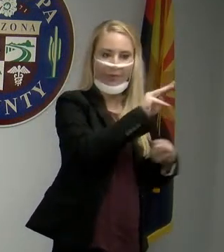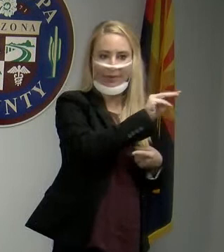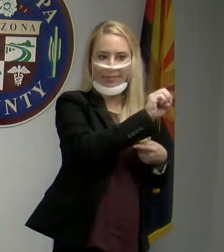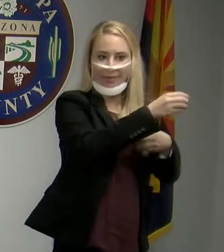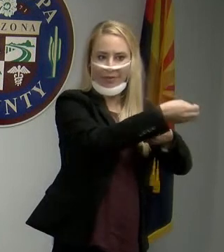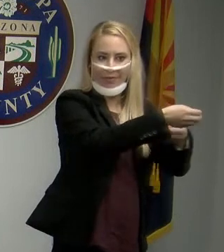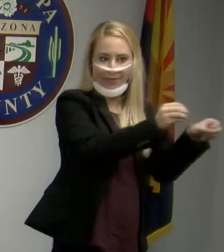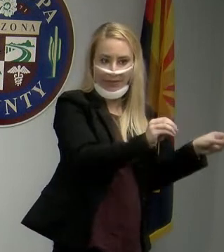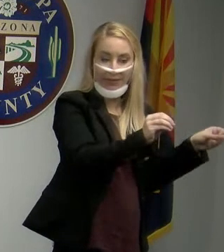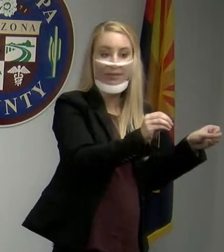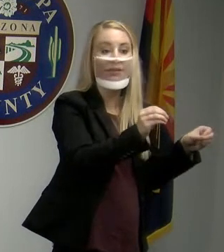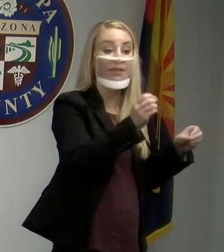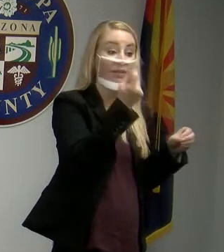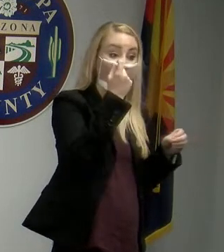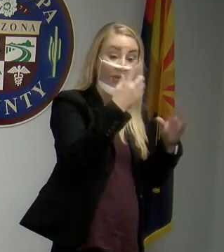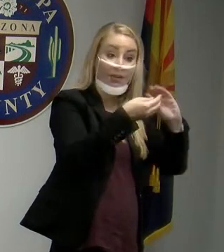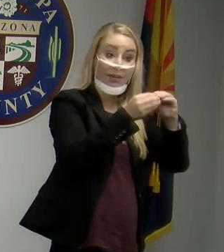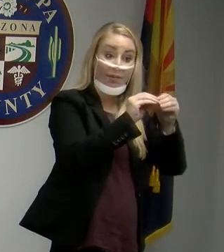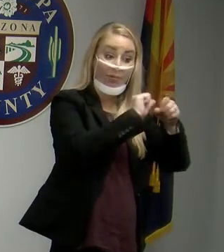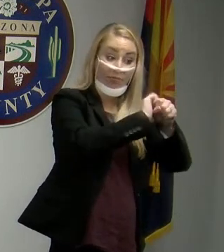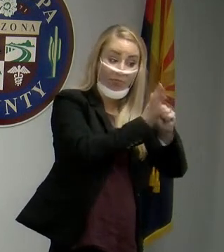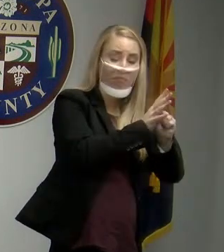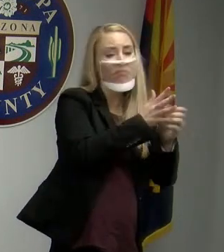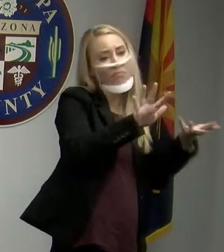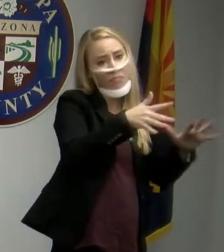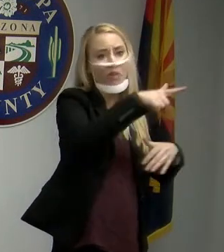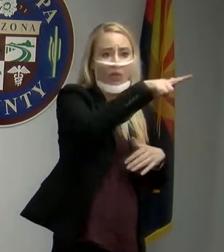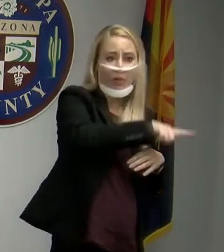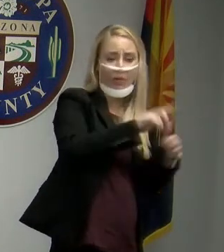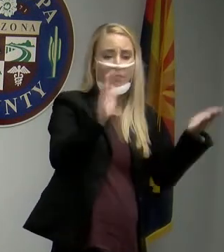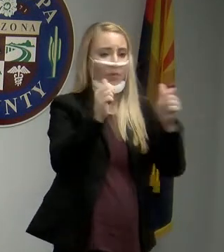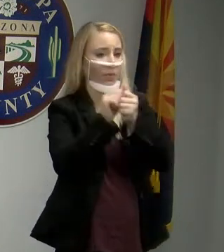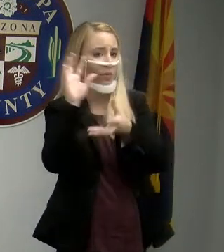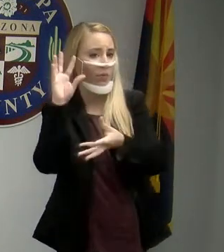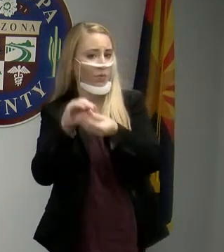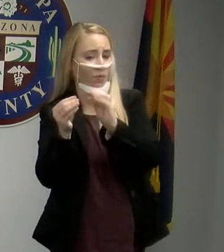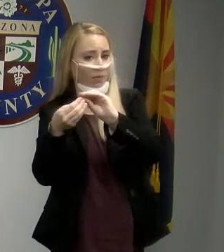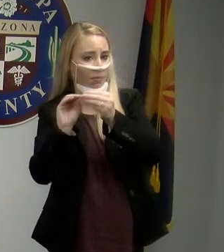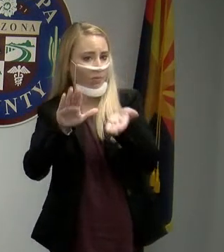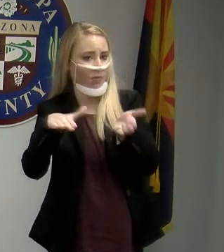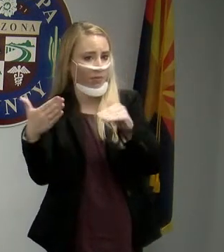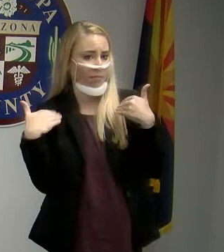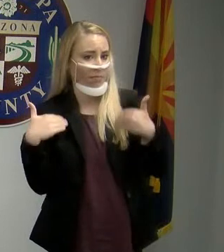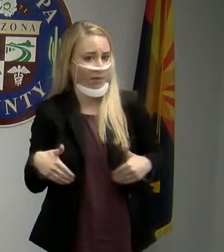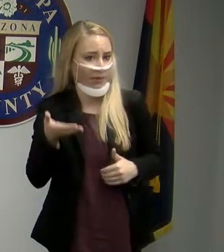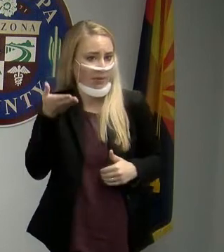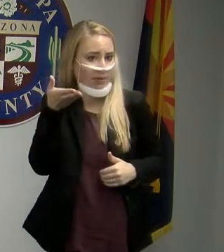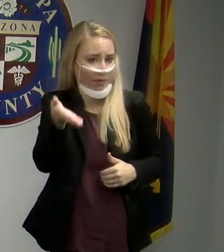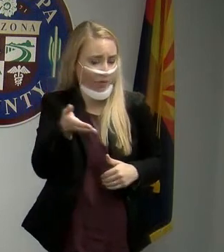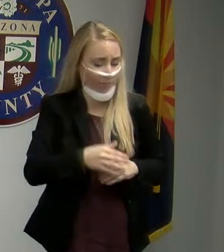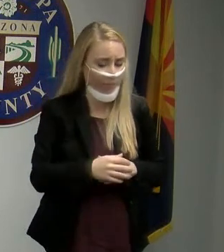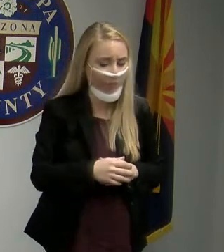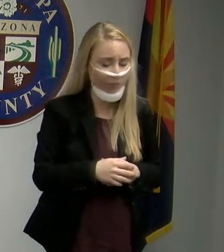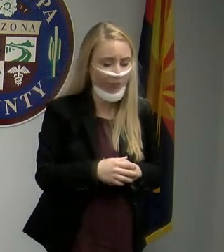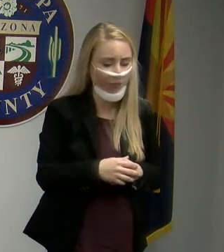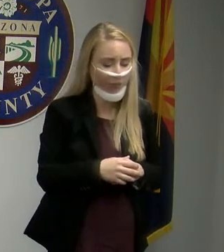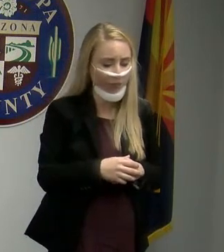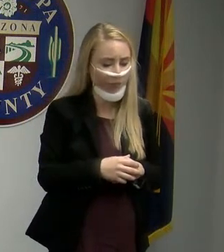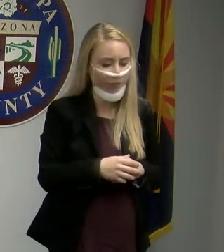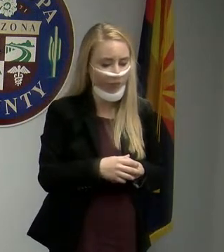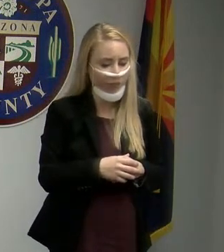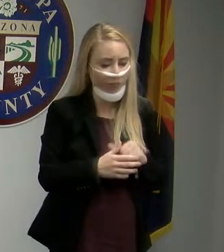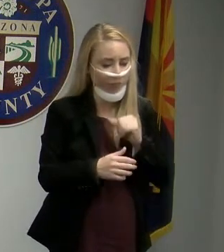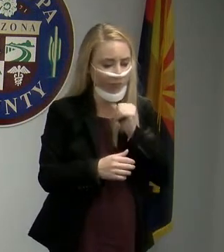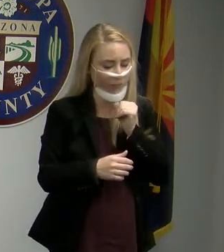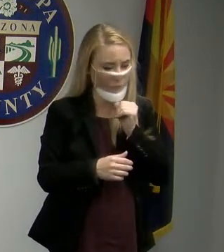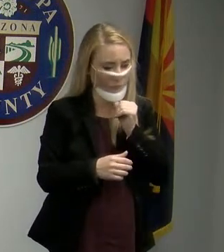relatively low compared to our complete numbers that we have. So the larger number of the increase in